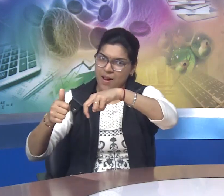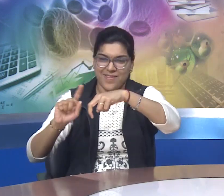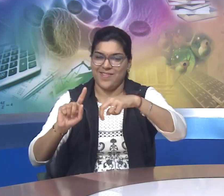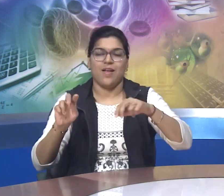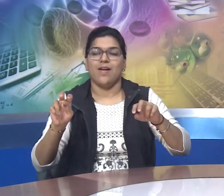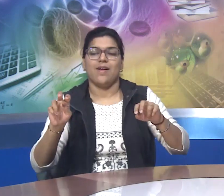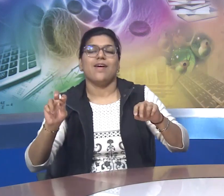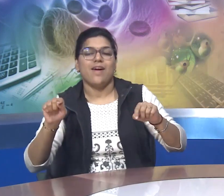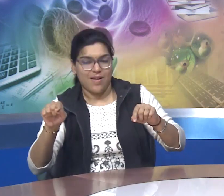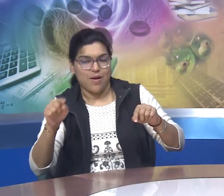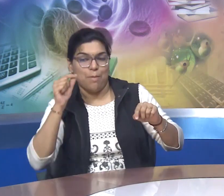sentence stays same.